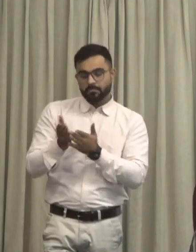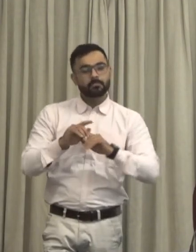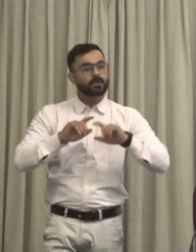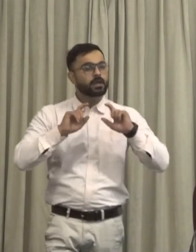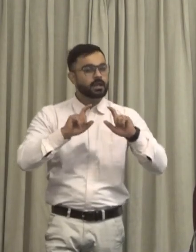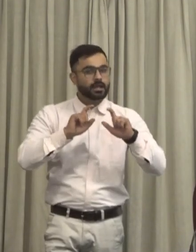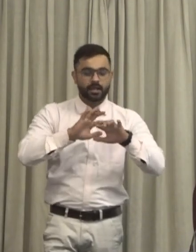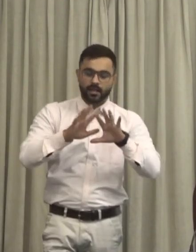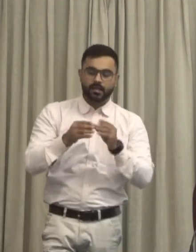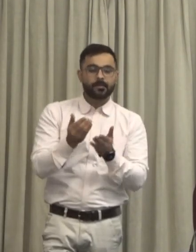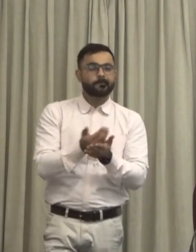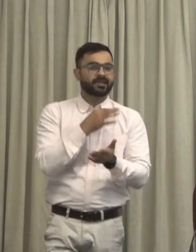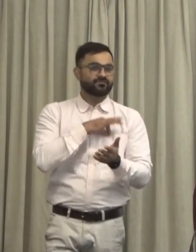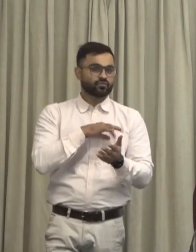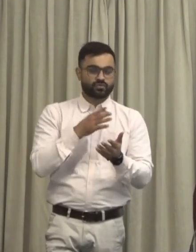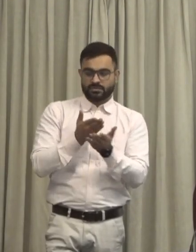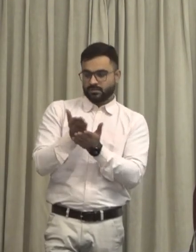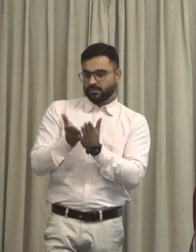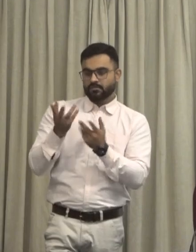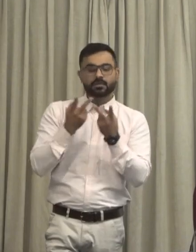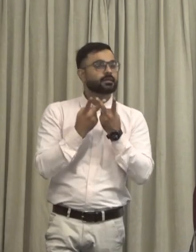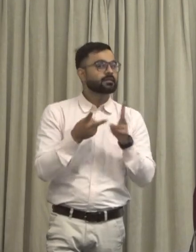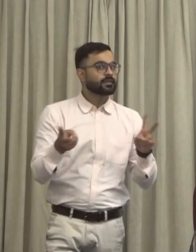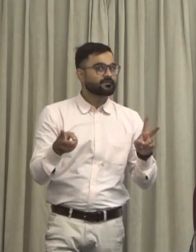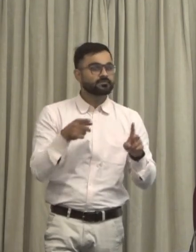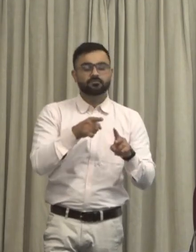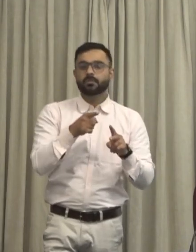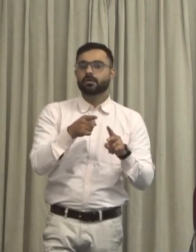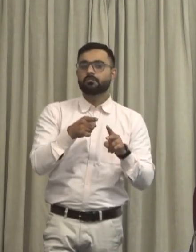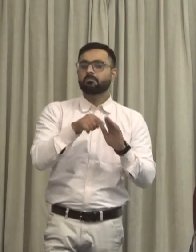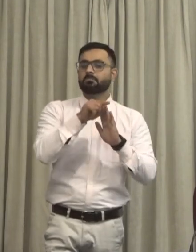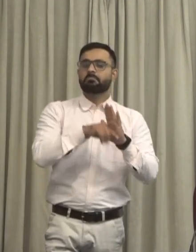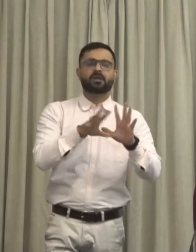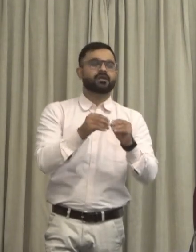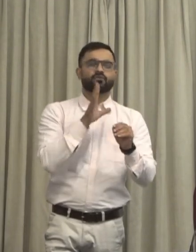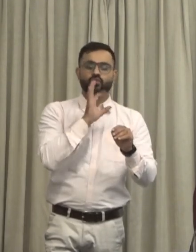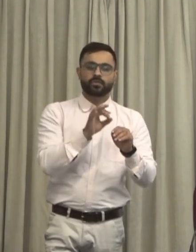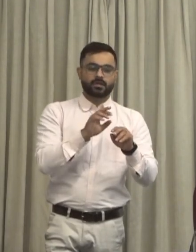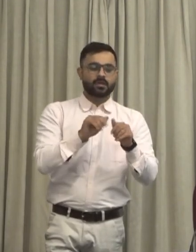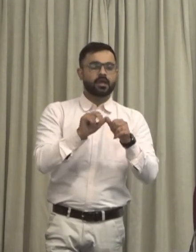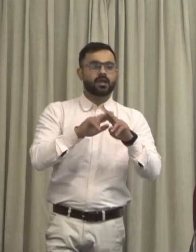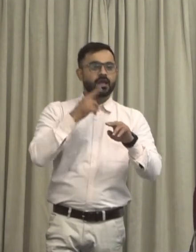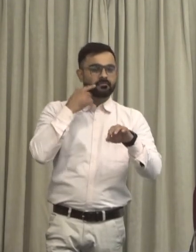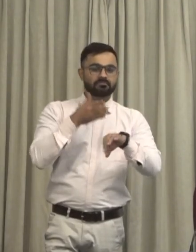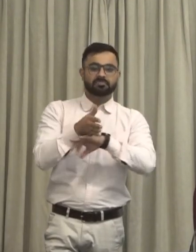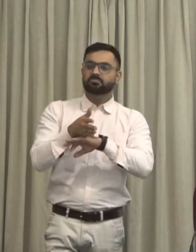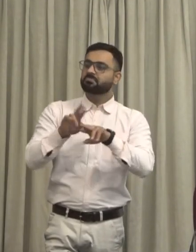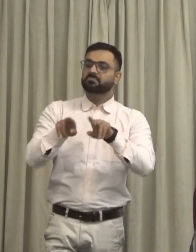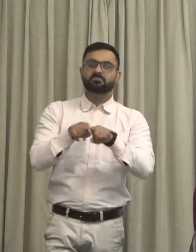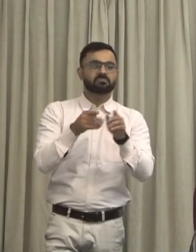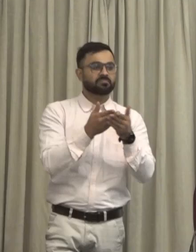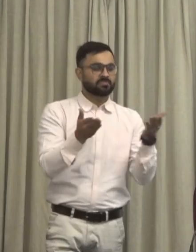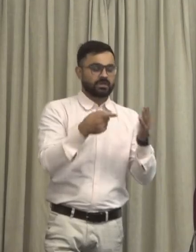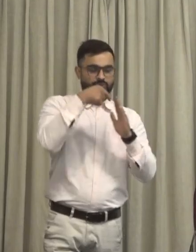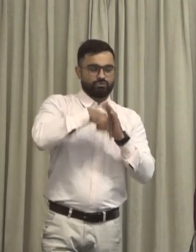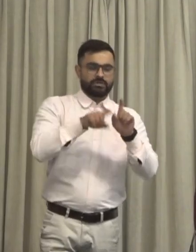caring when the end comes. So that is where we are making a difference. So this is not elitist at all. It affects every family. So I want to make that